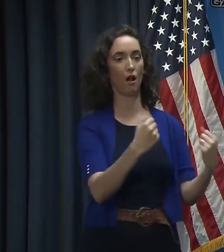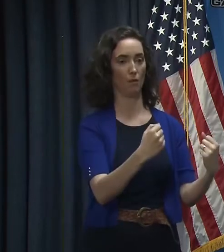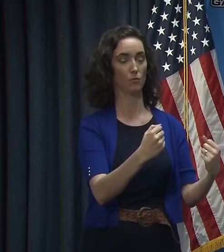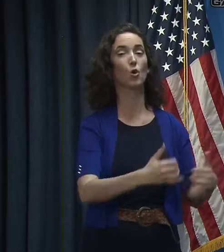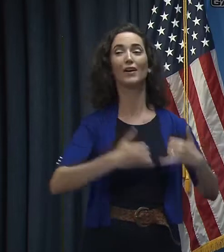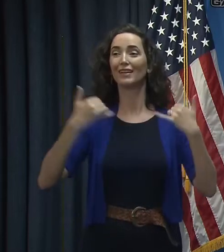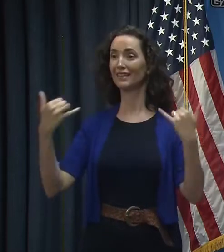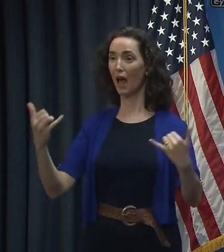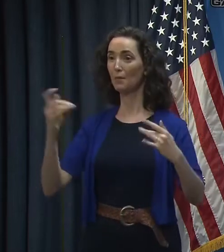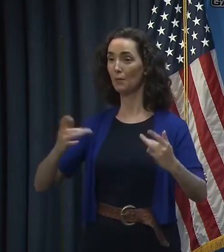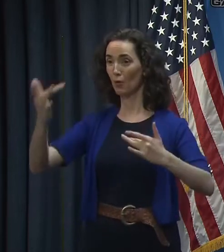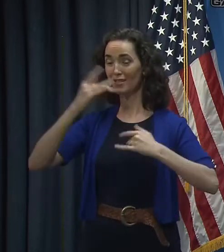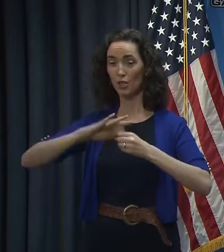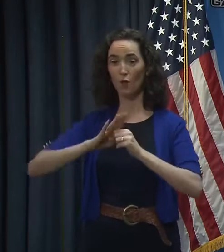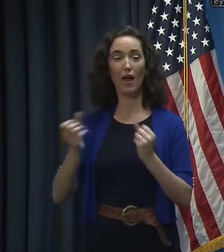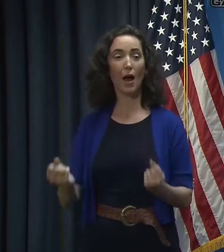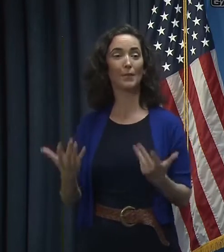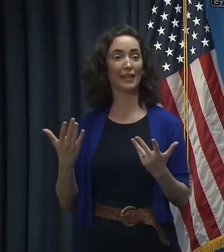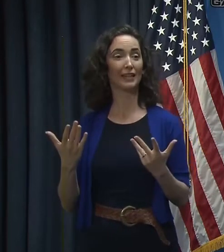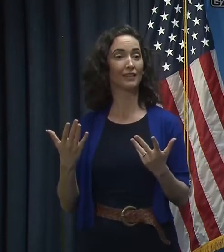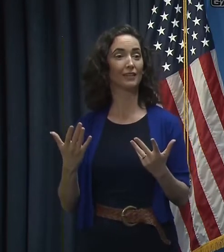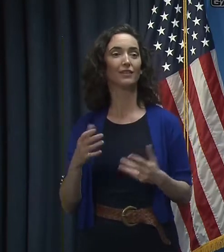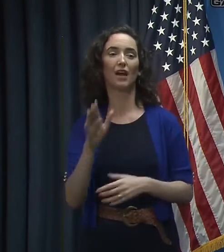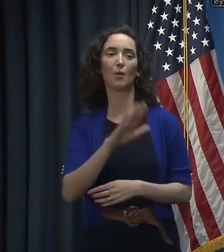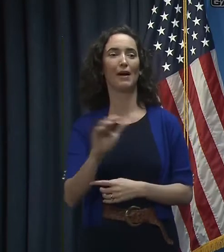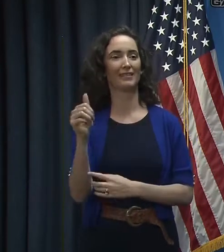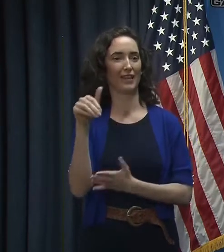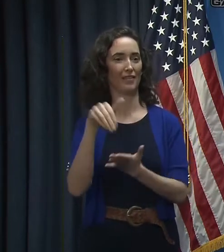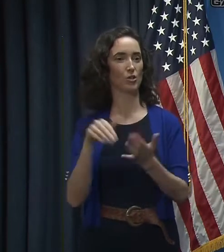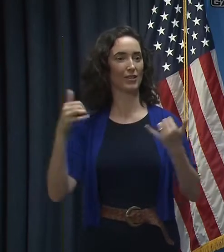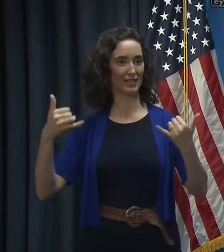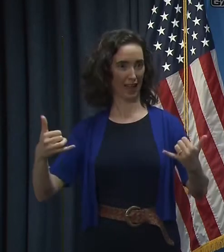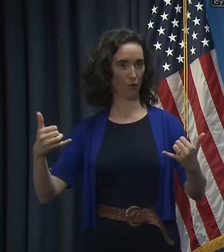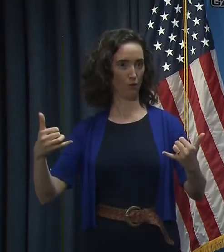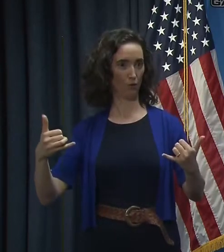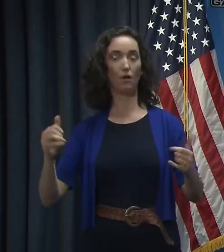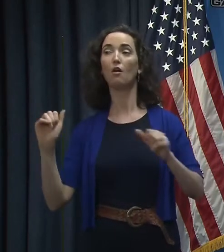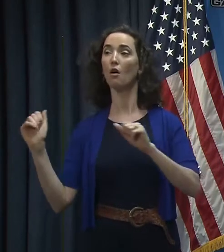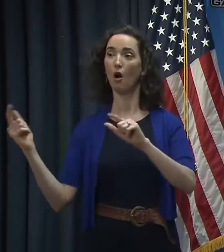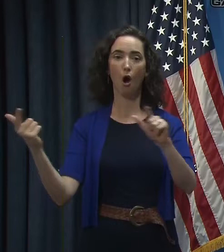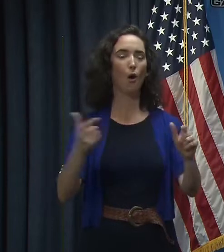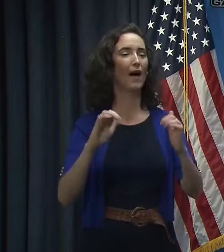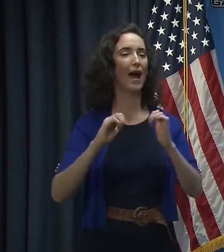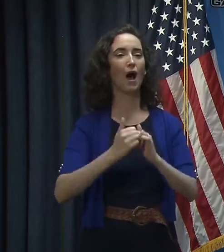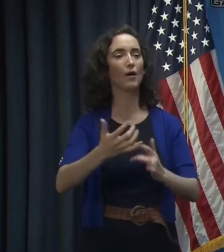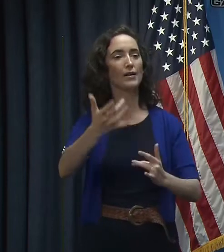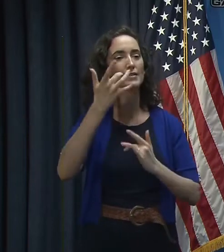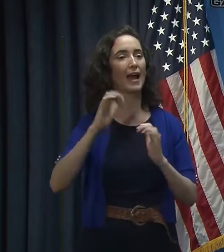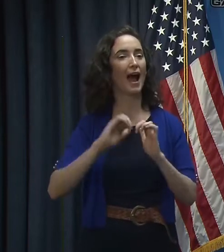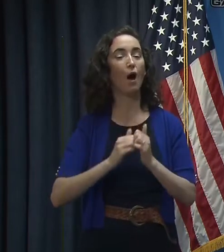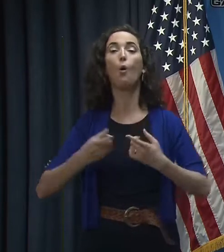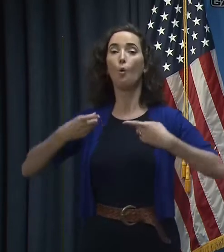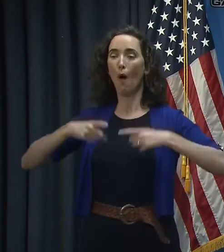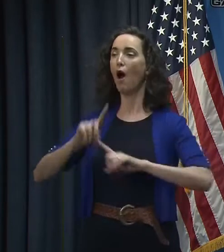in Louisiana right now. And all 10,000 of those became ill during the stay-home